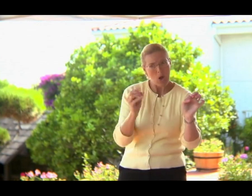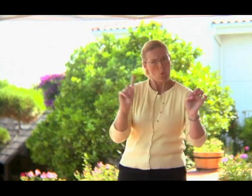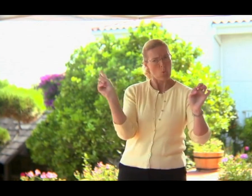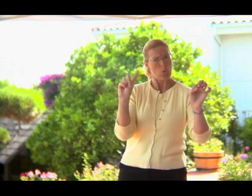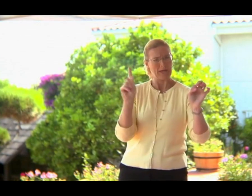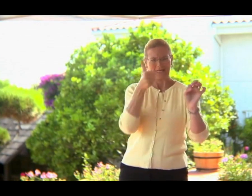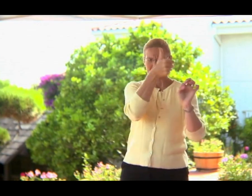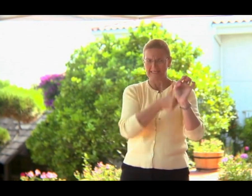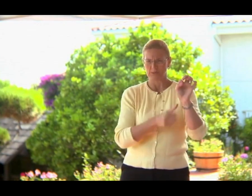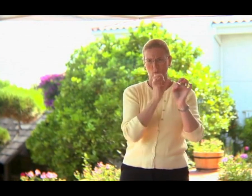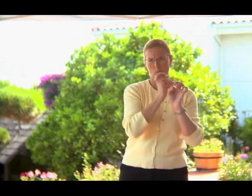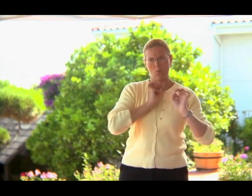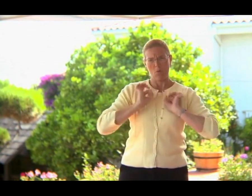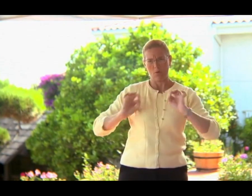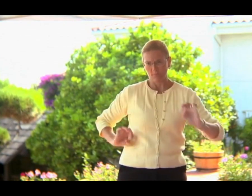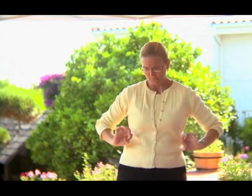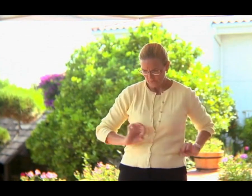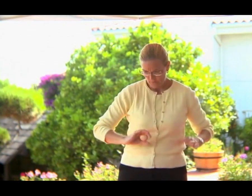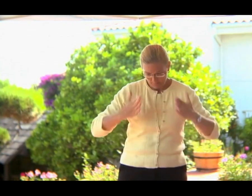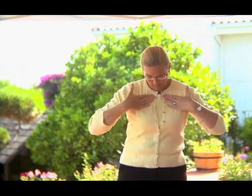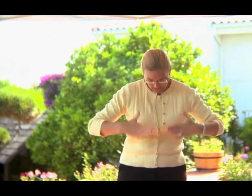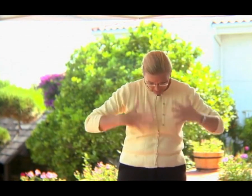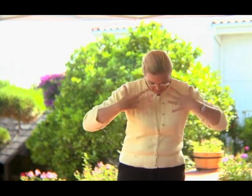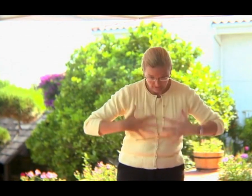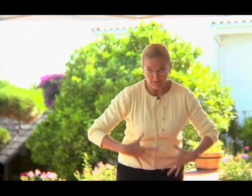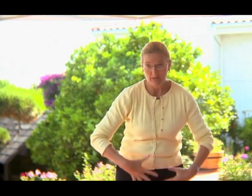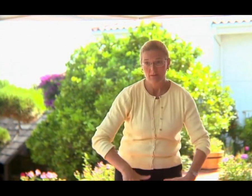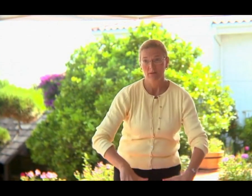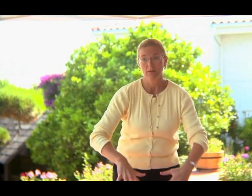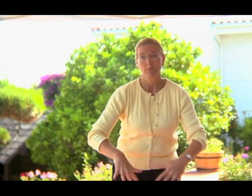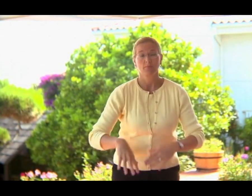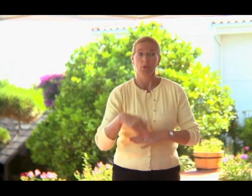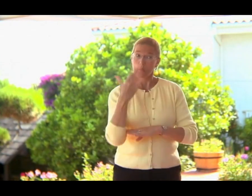on your body, along with where each one is located on your body.